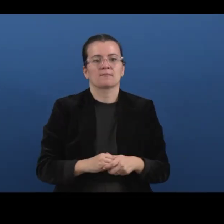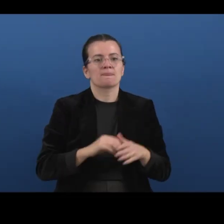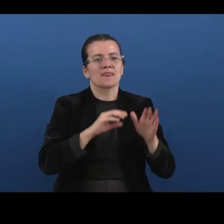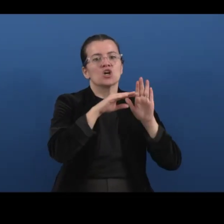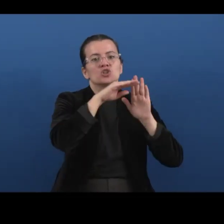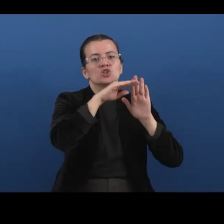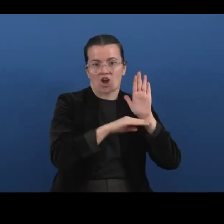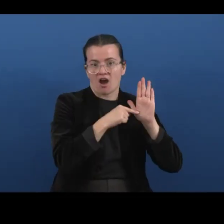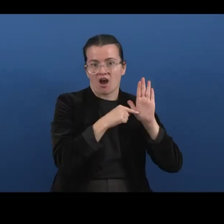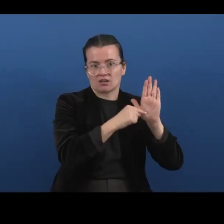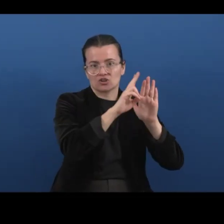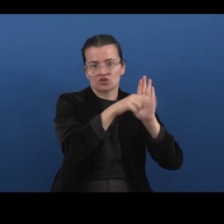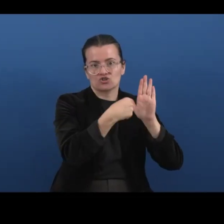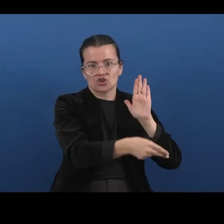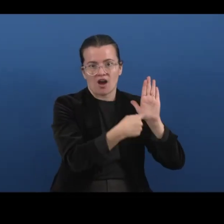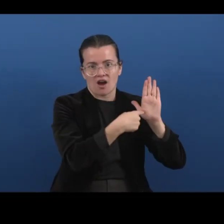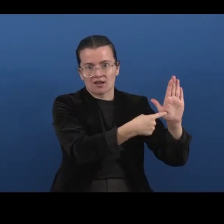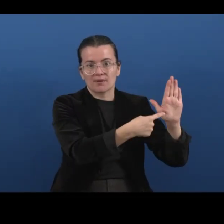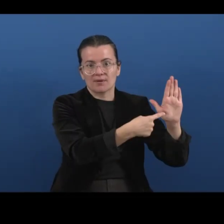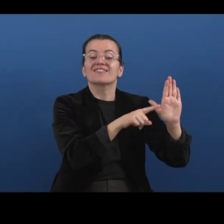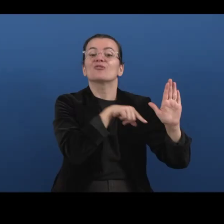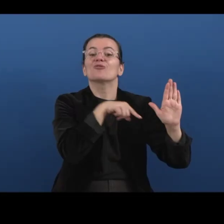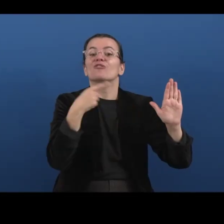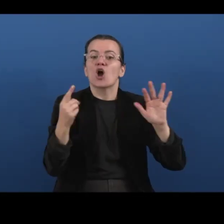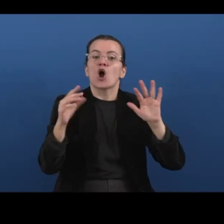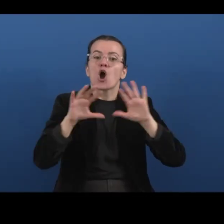carer principles which set out our commitment to those